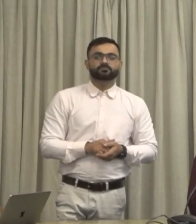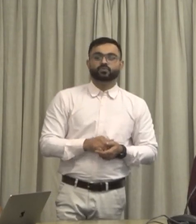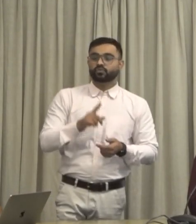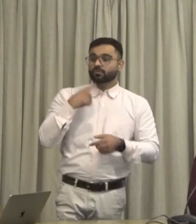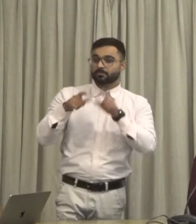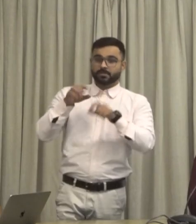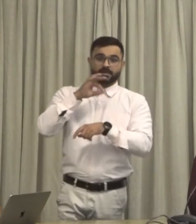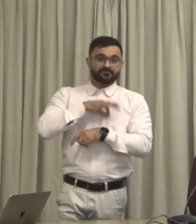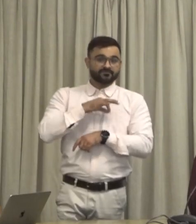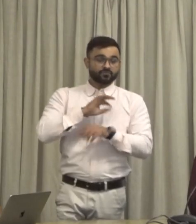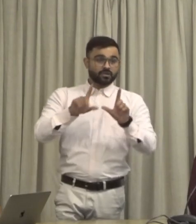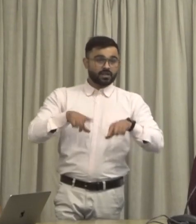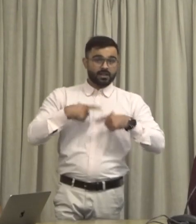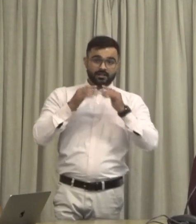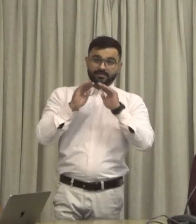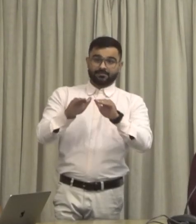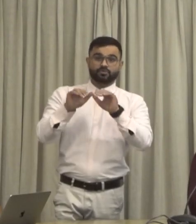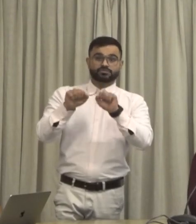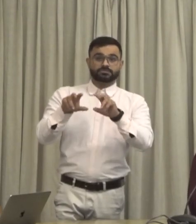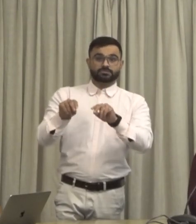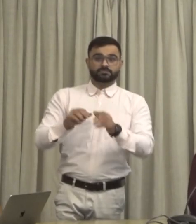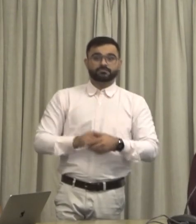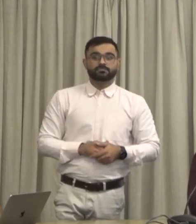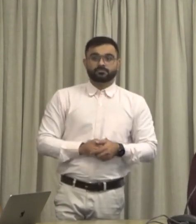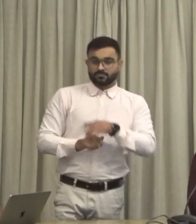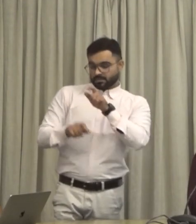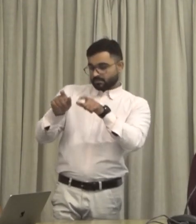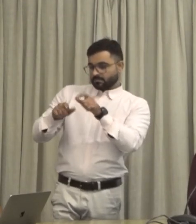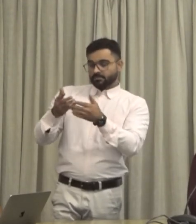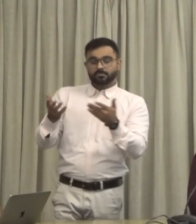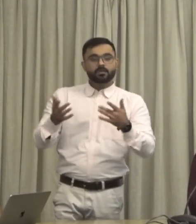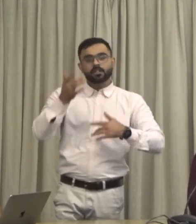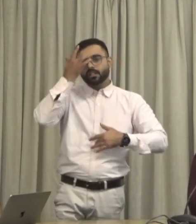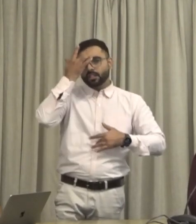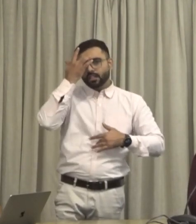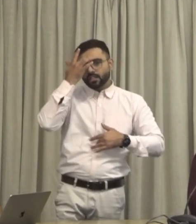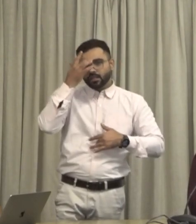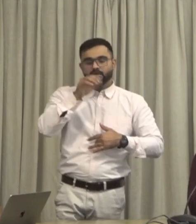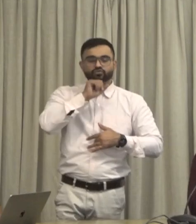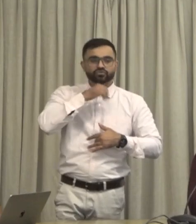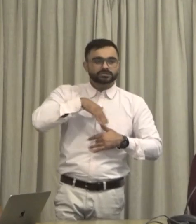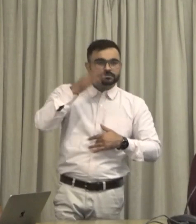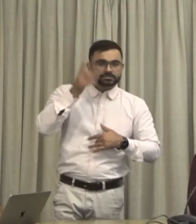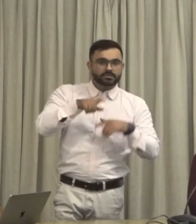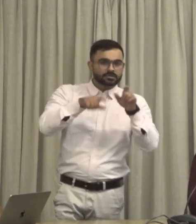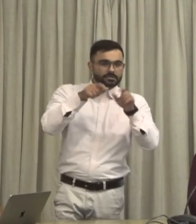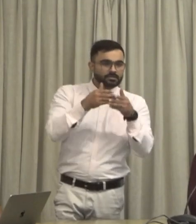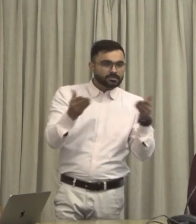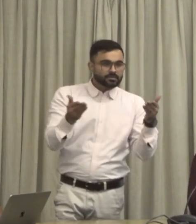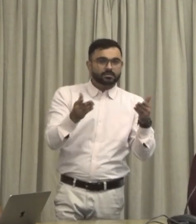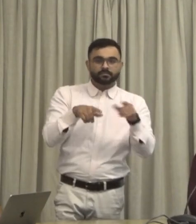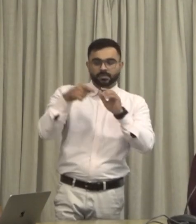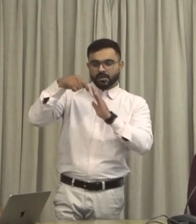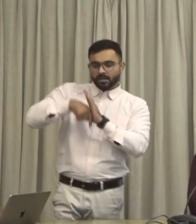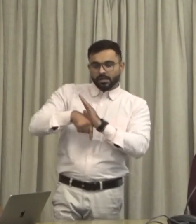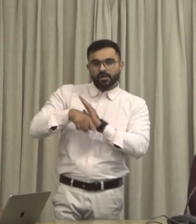somebody is benefiting from the life support or not. There are people in terminal illness, there are aged individuals, there are people